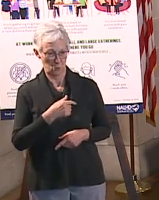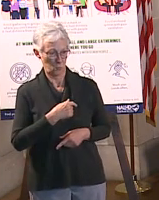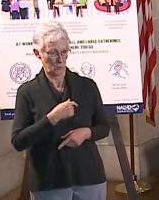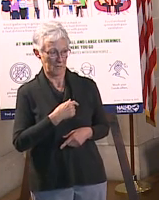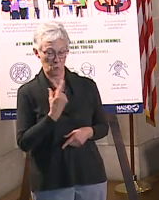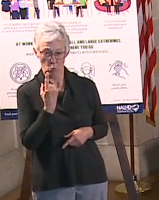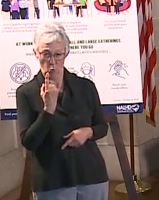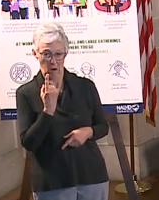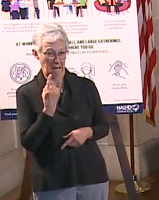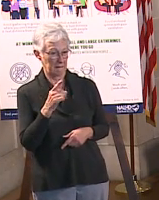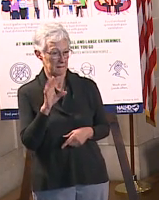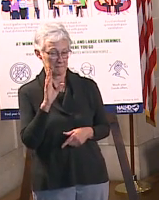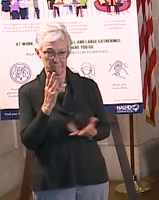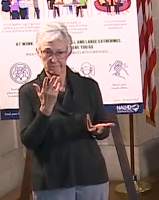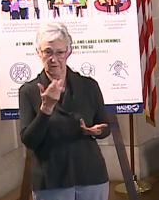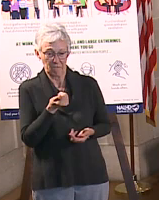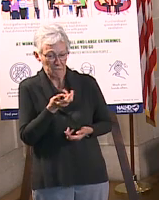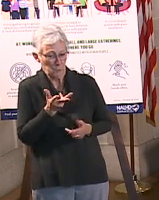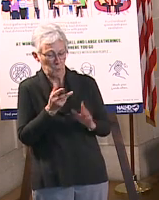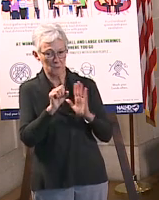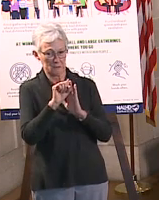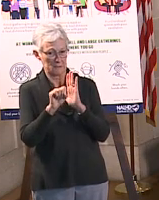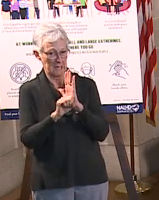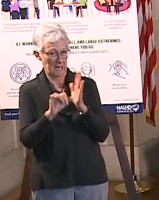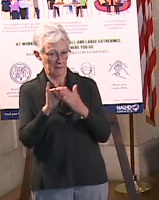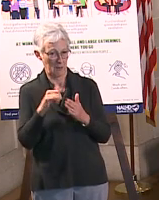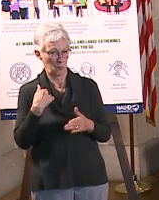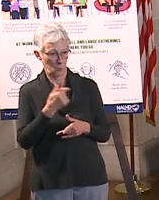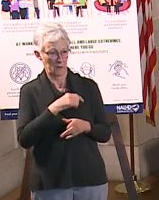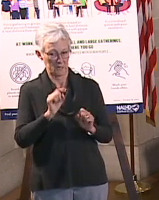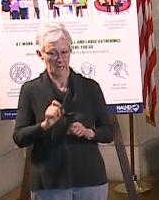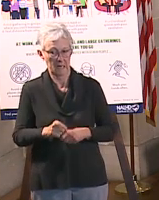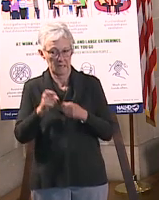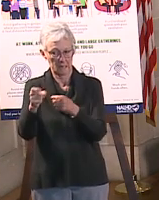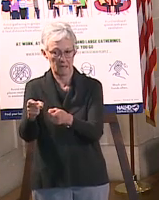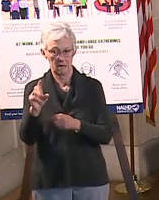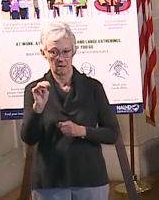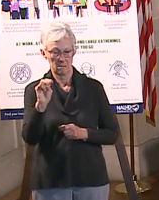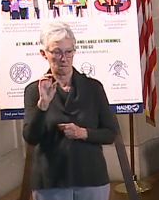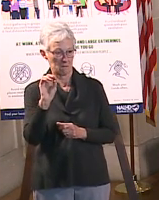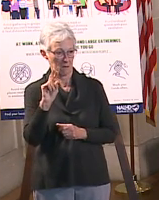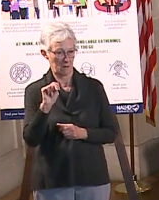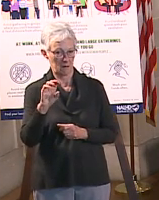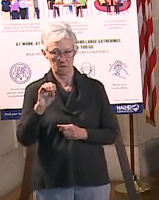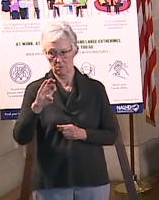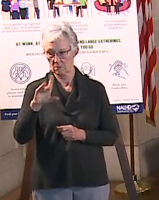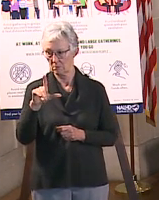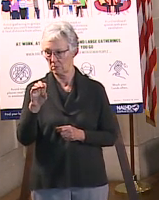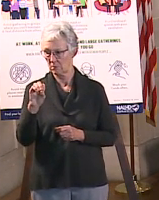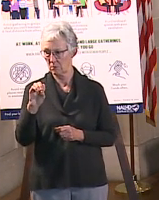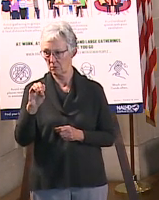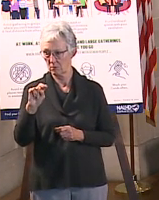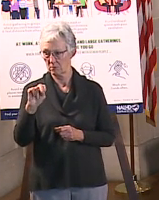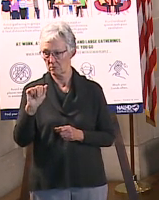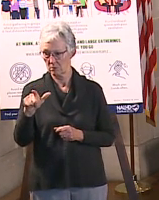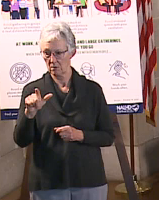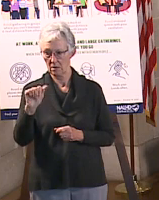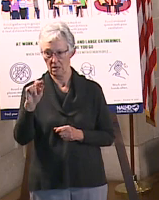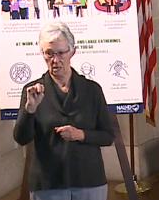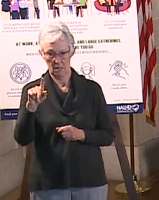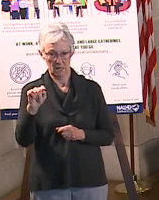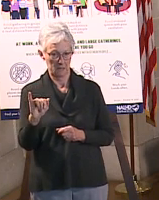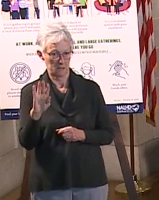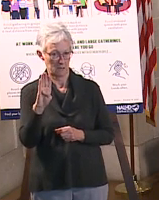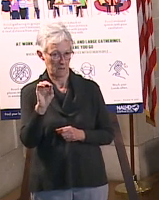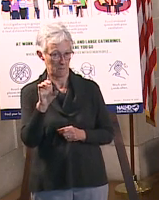in the nation right now that are able to give these monoclonal antibodies to long-term care facility residents. And that can